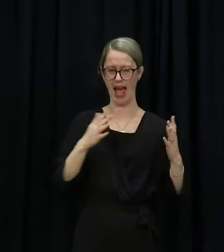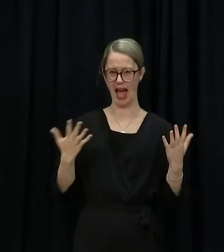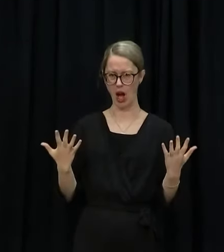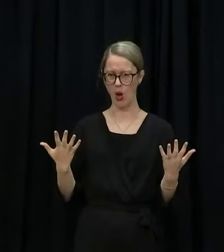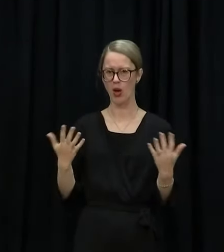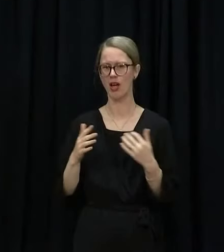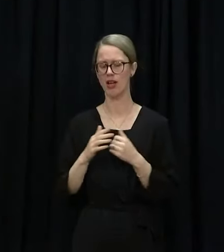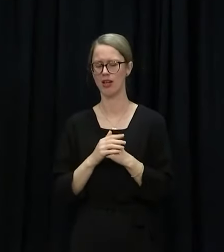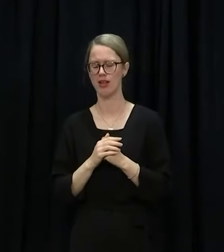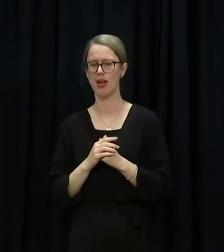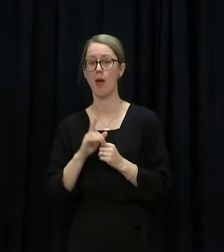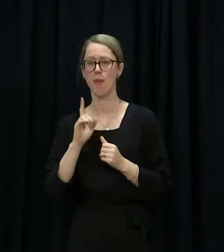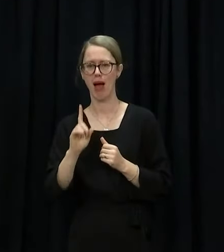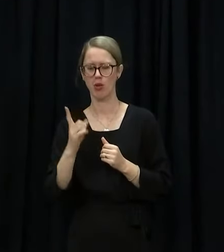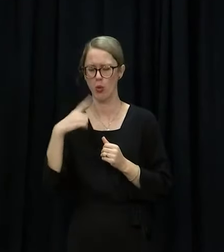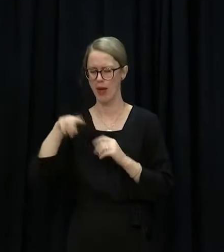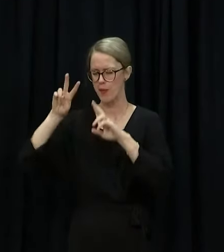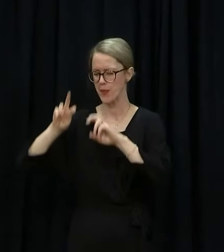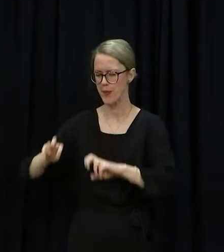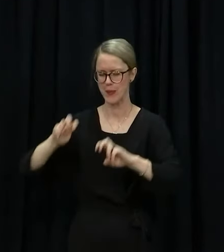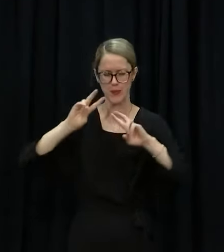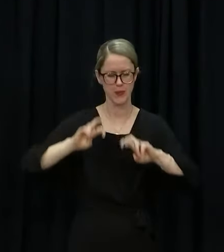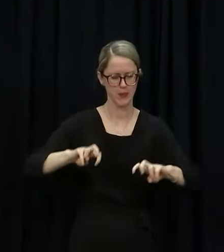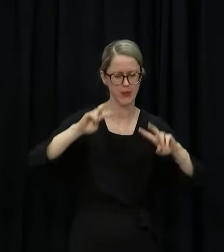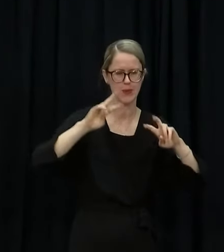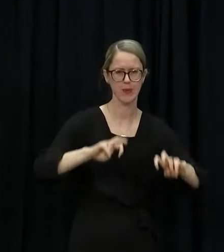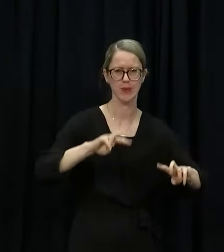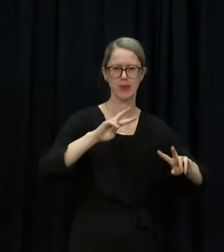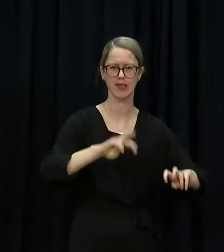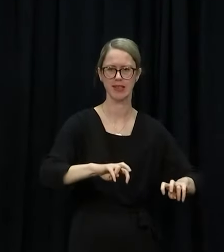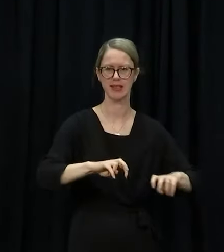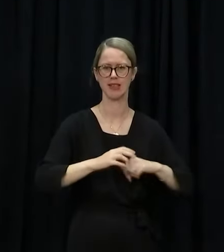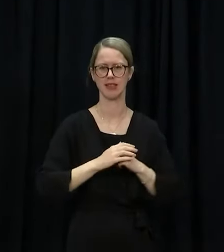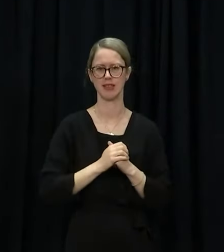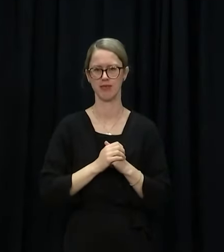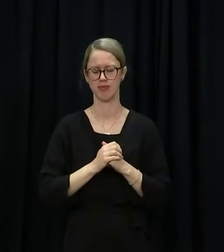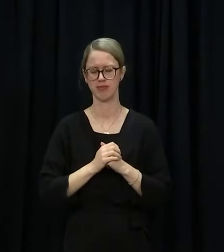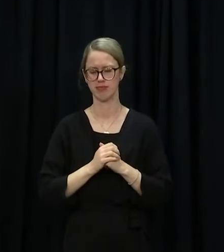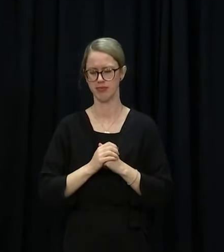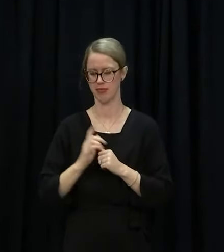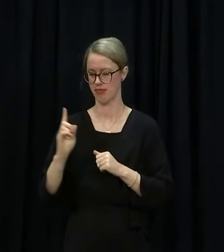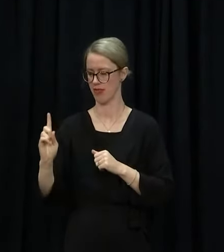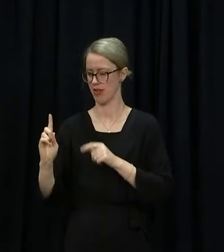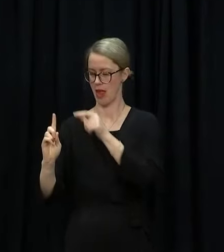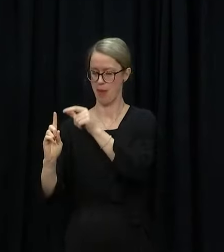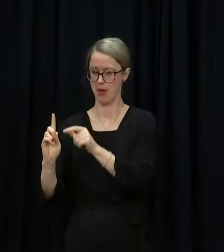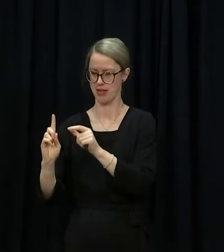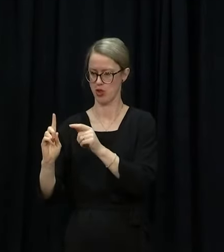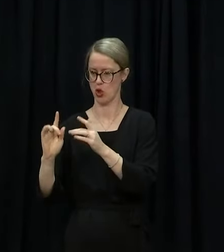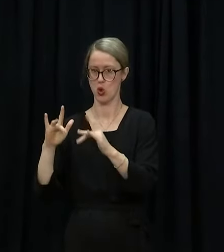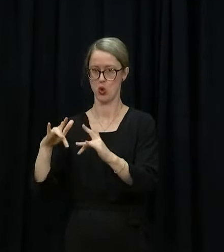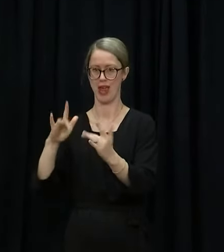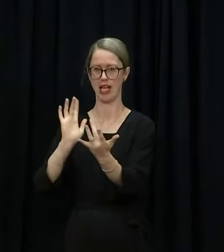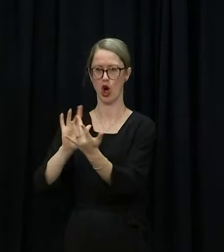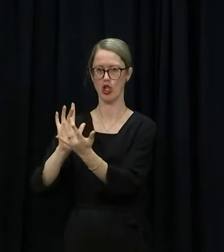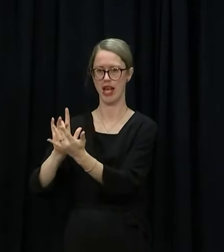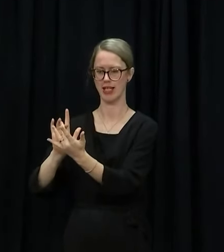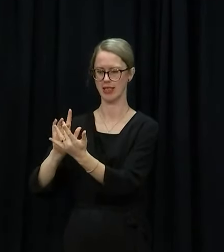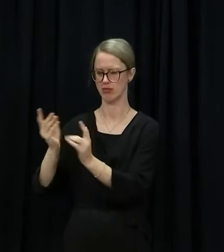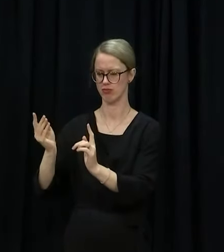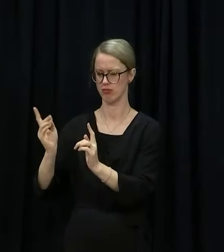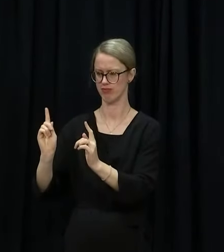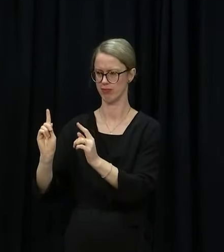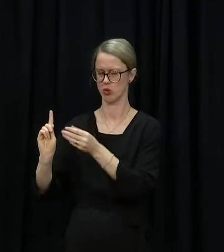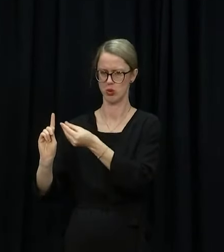down every possible point at which this individual had contact with others, and just seeing if we